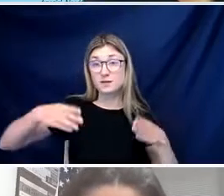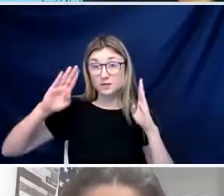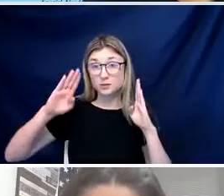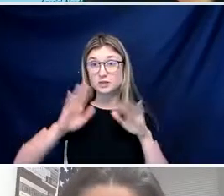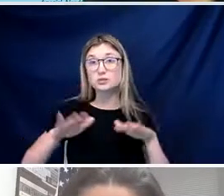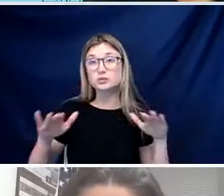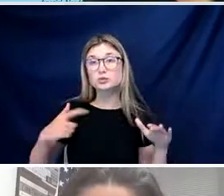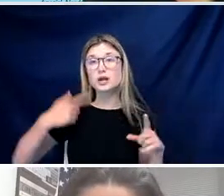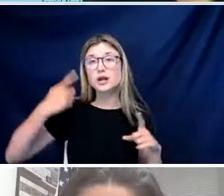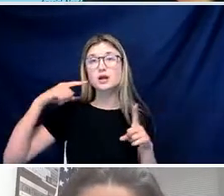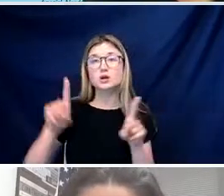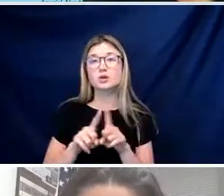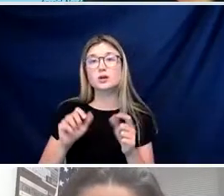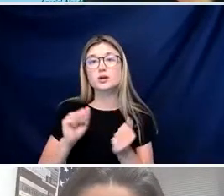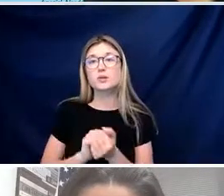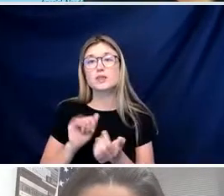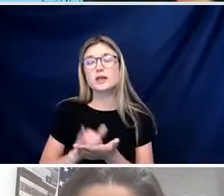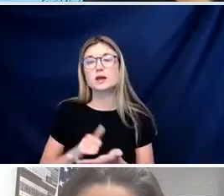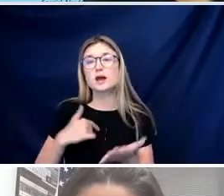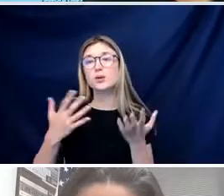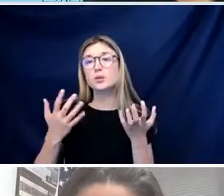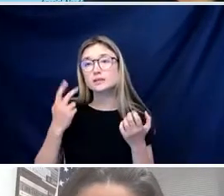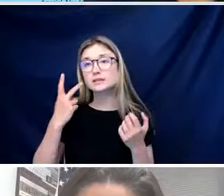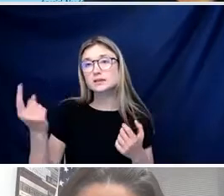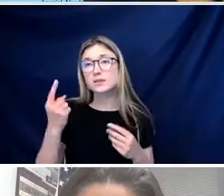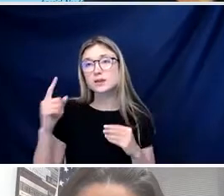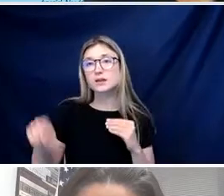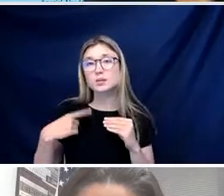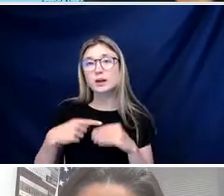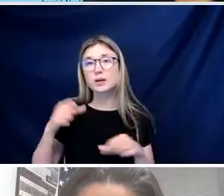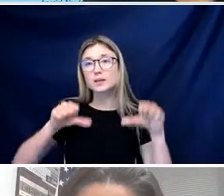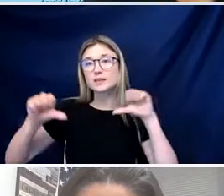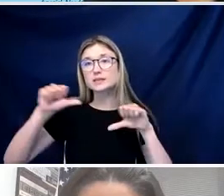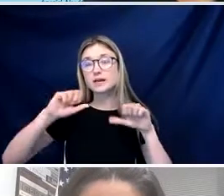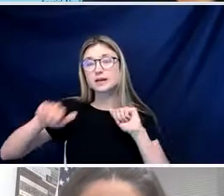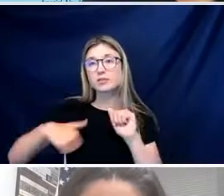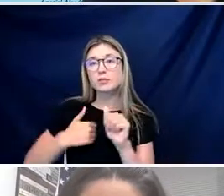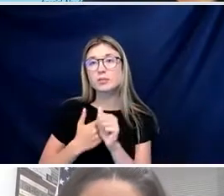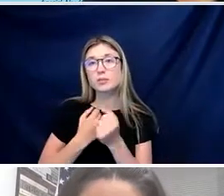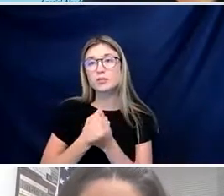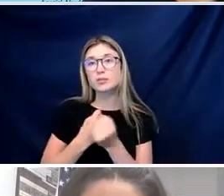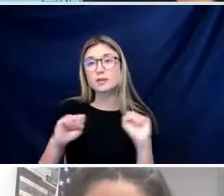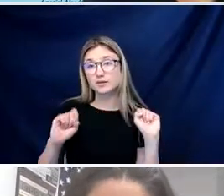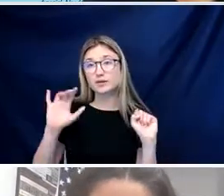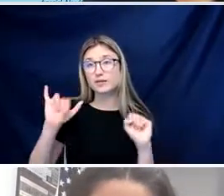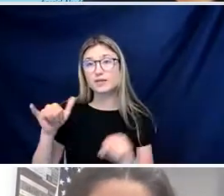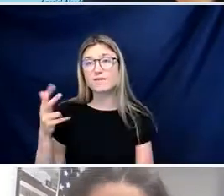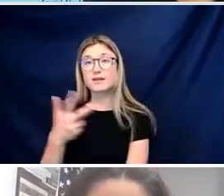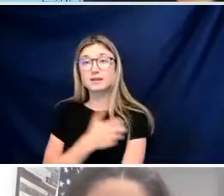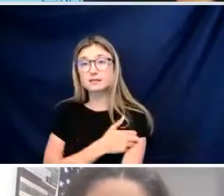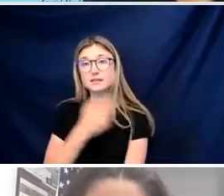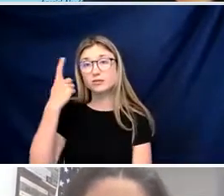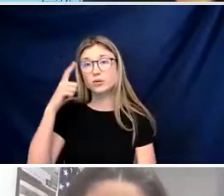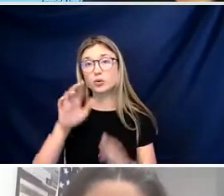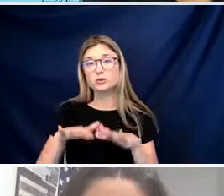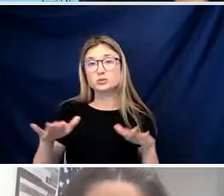that. I would like to see something about the science behind the safety of that vaccine for children,